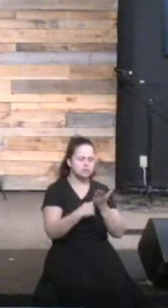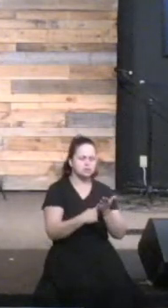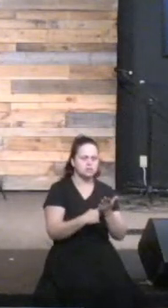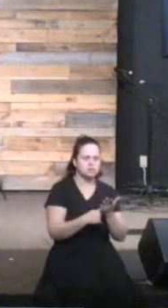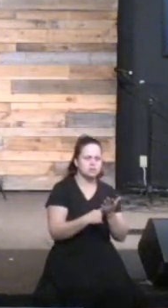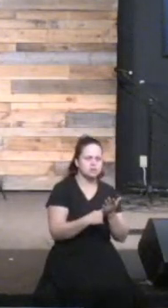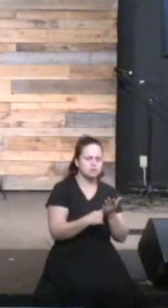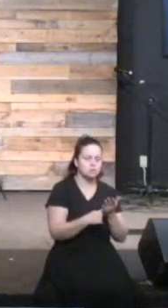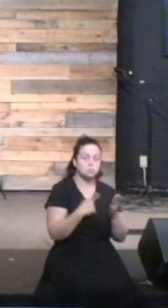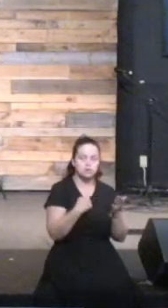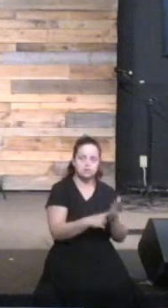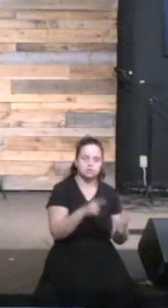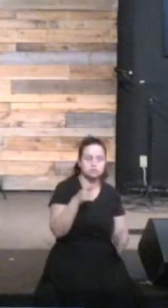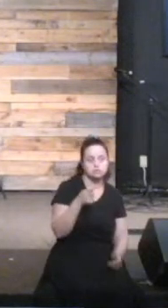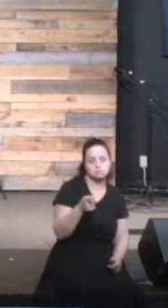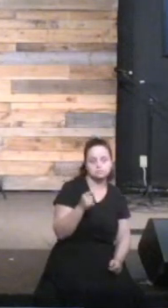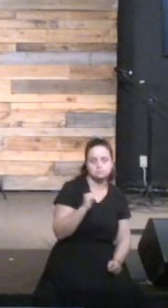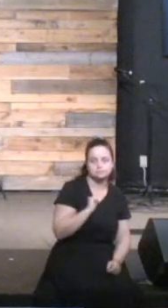talk of you